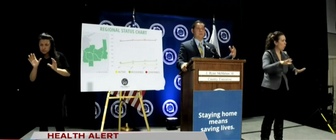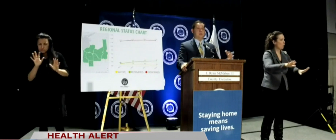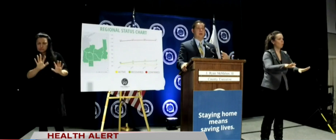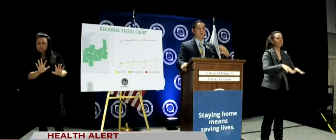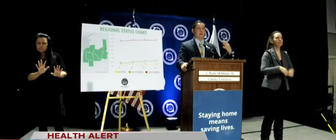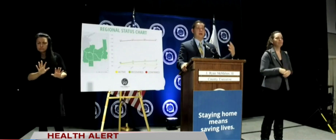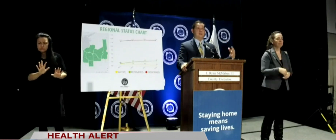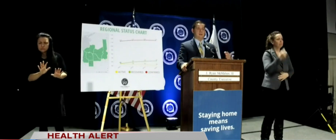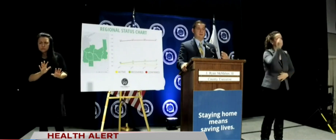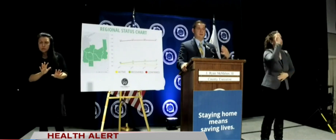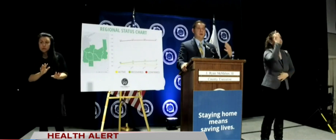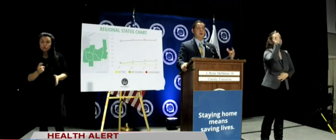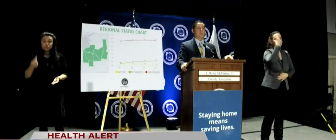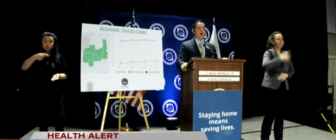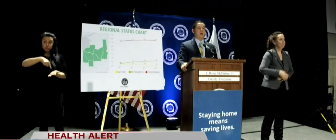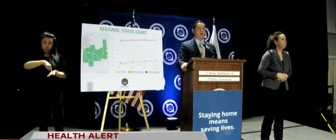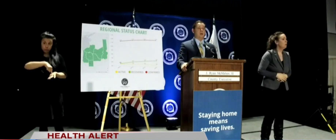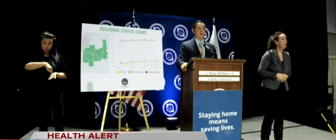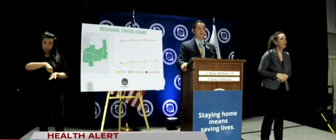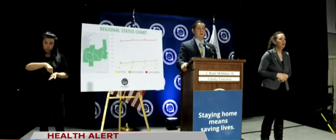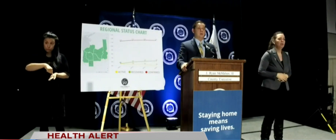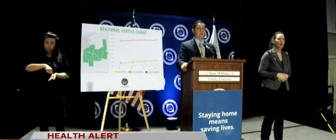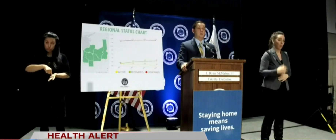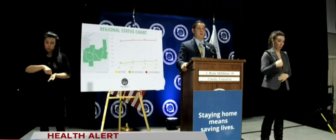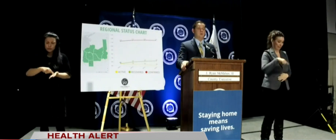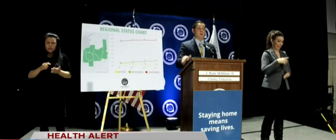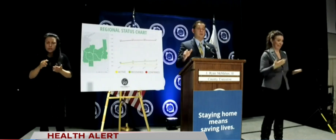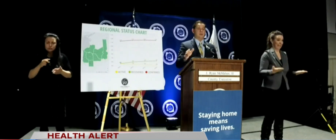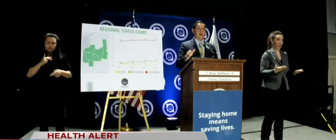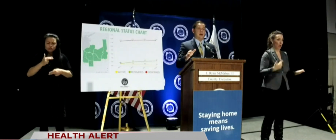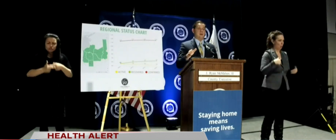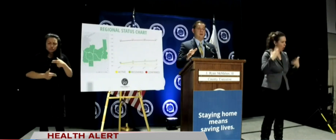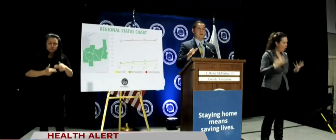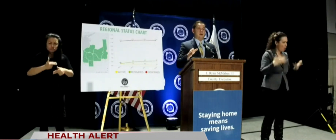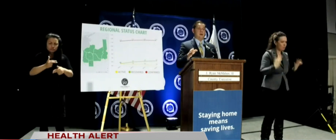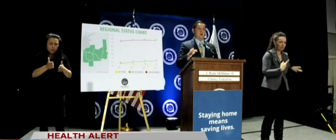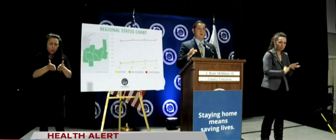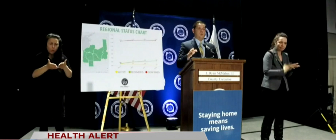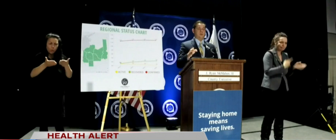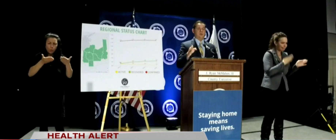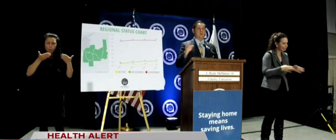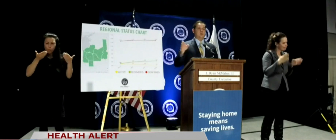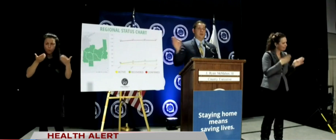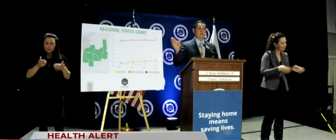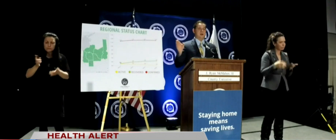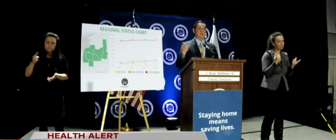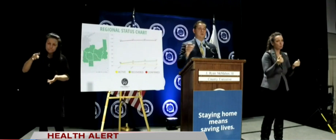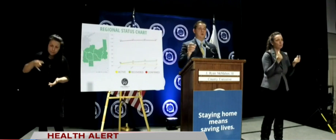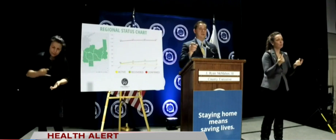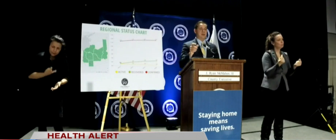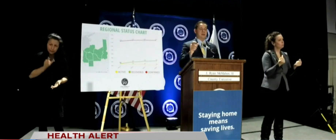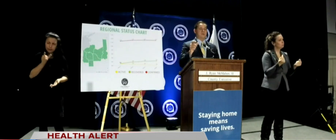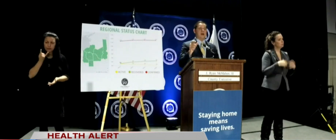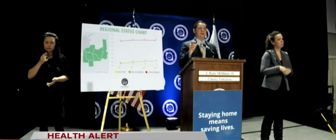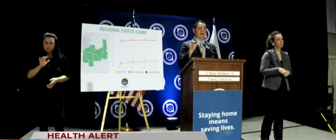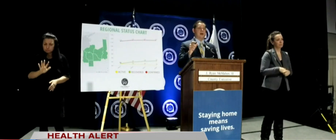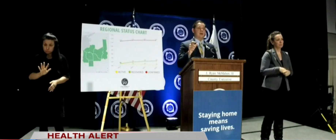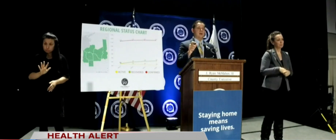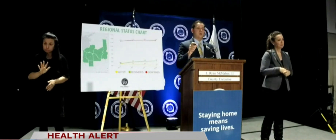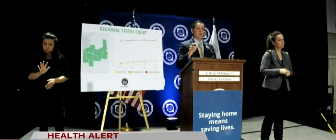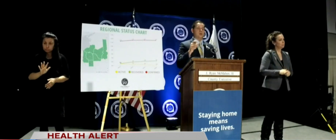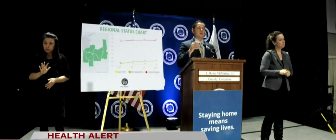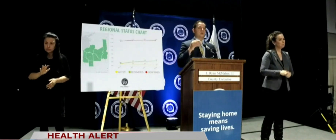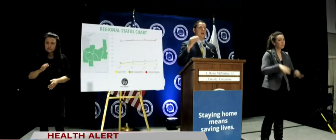starting that planning process. But don't focus in on what the new dates are. Let's focus in on the fact